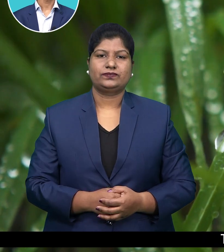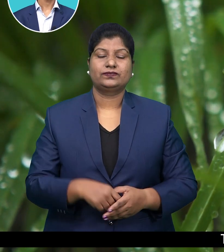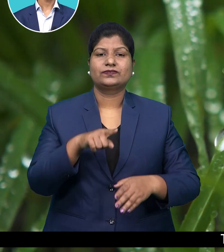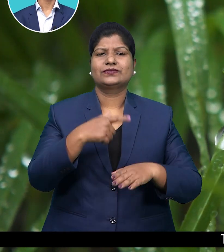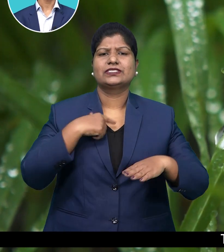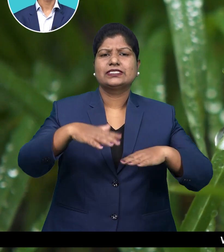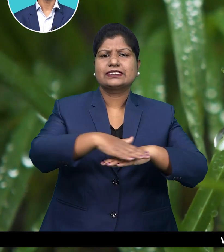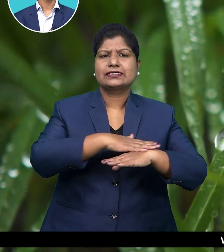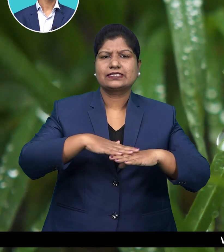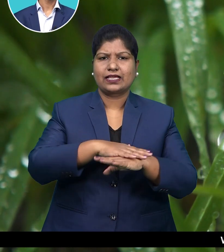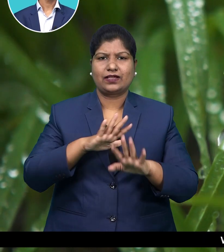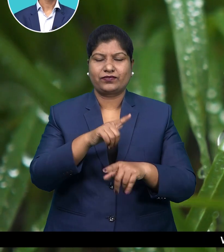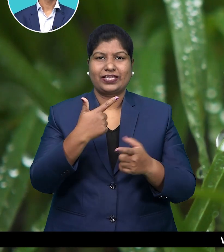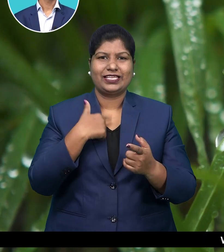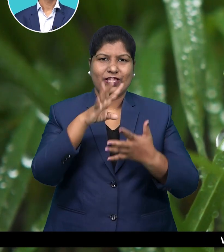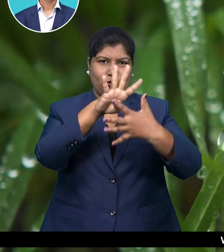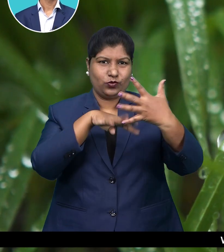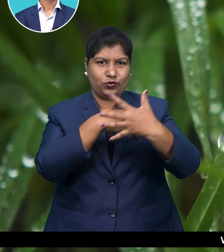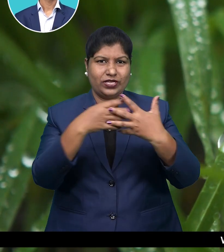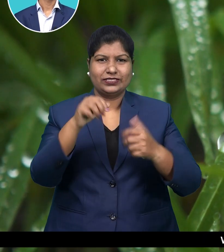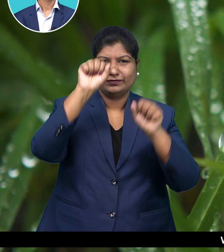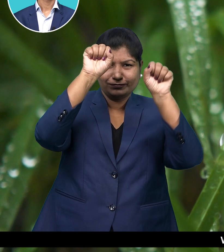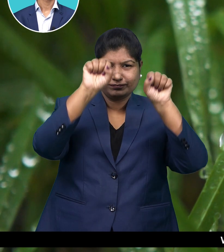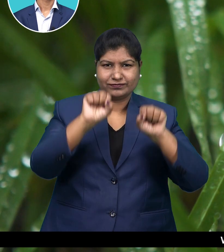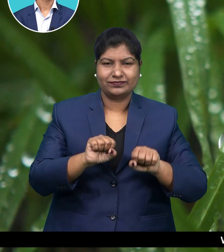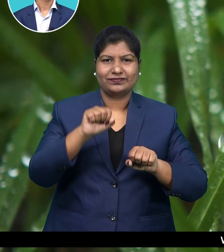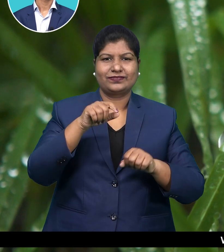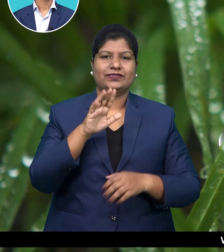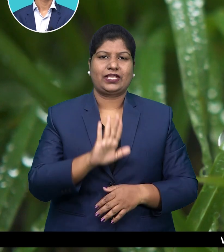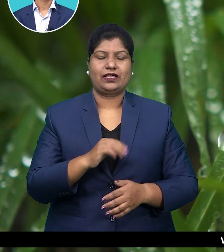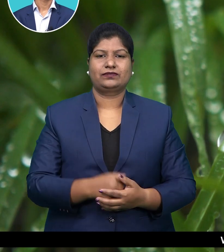The surfaces of window panes,